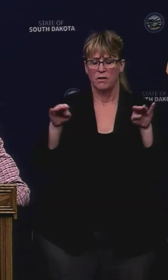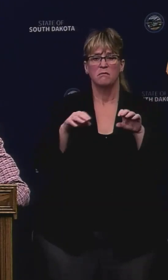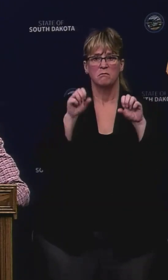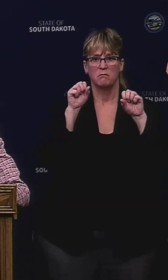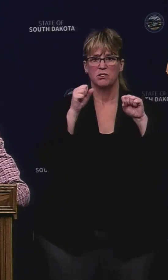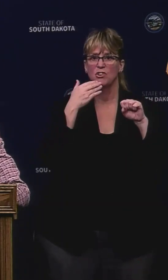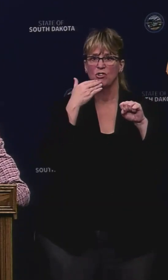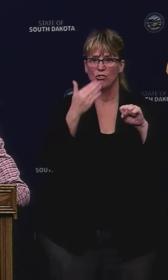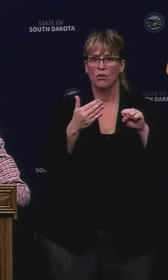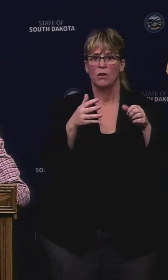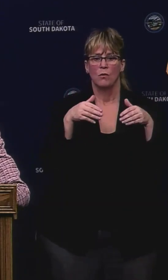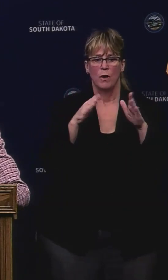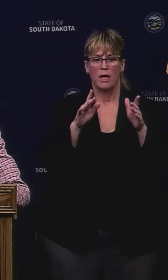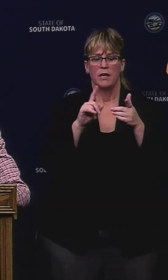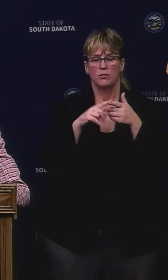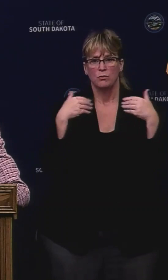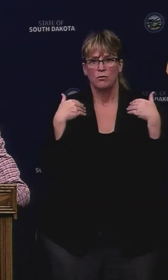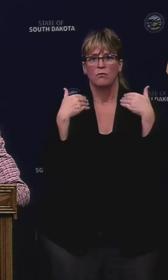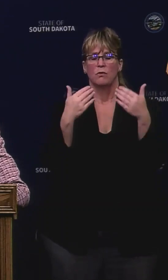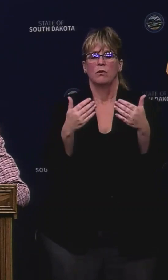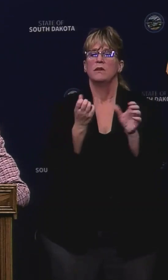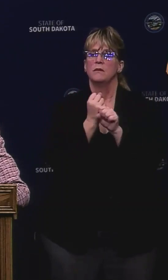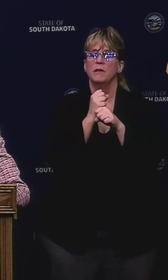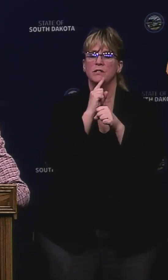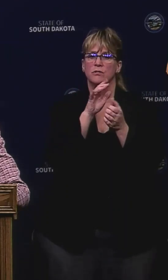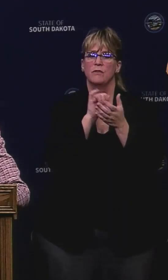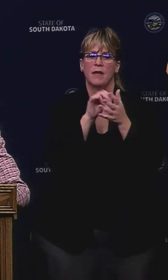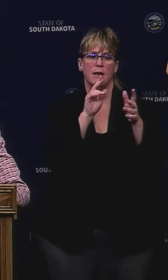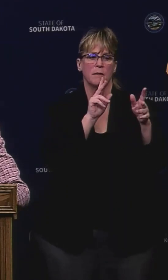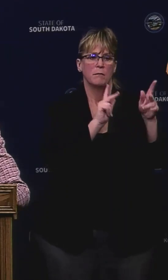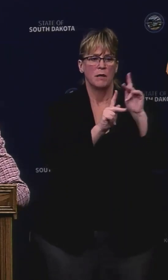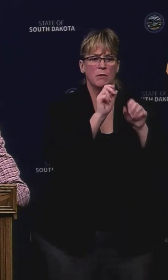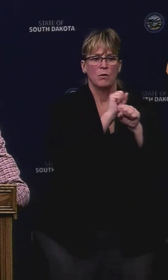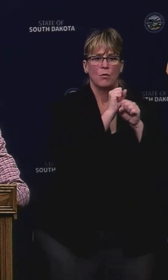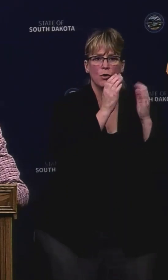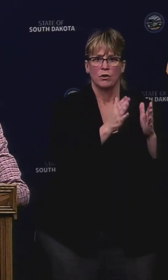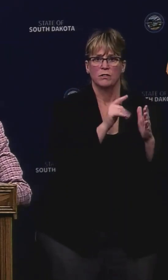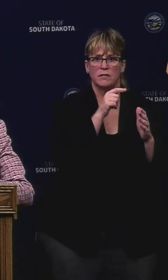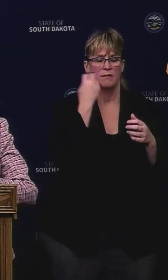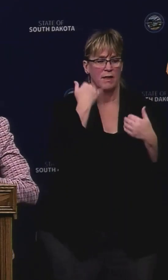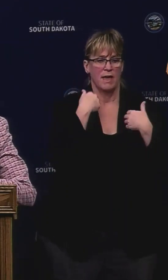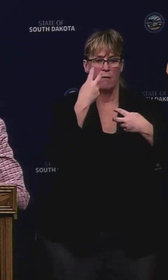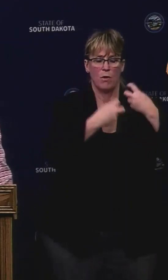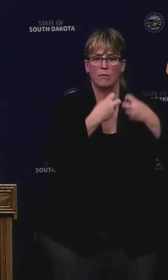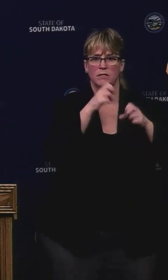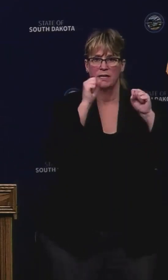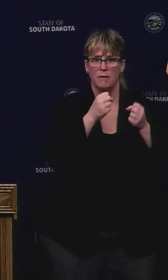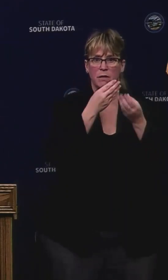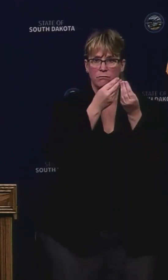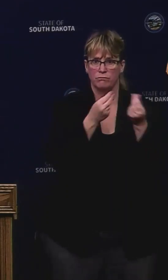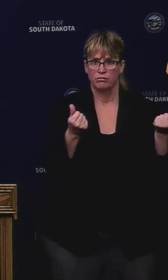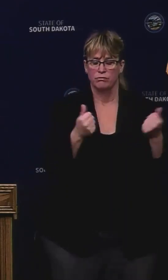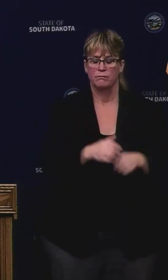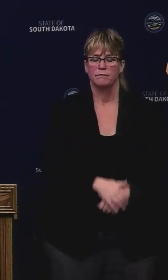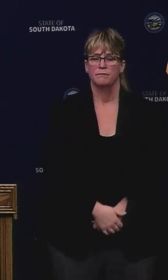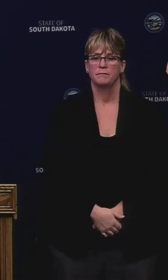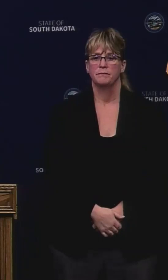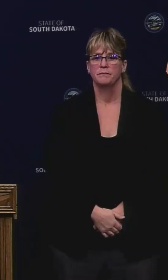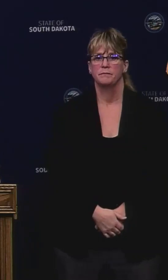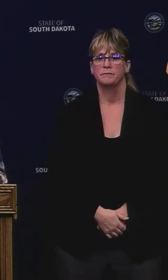be a good venue moving forward to make sure that workers' issues are being addressed. Okay.